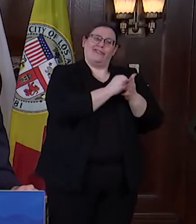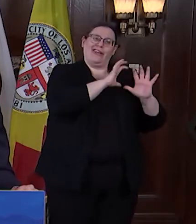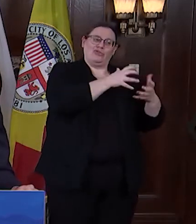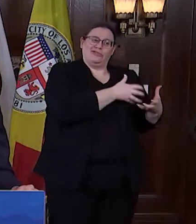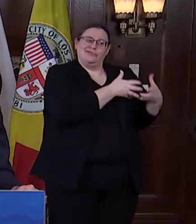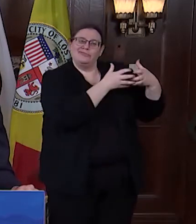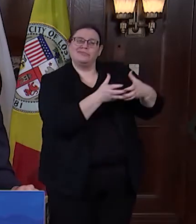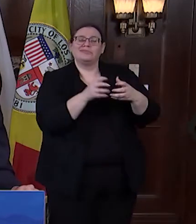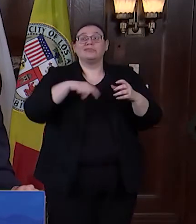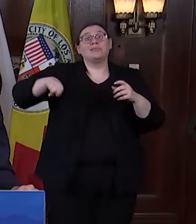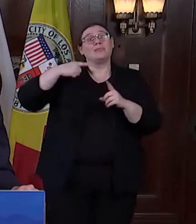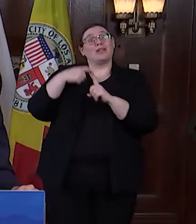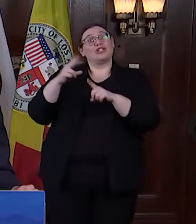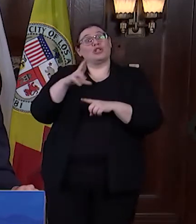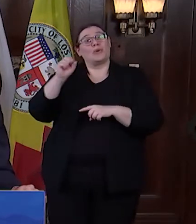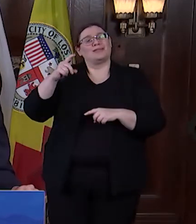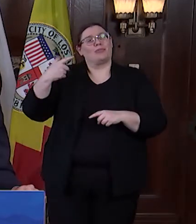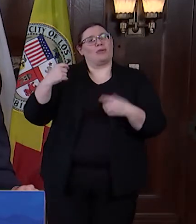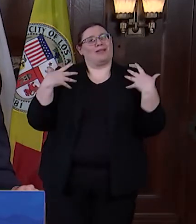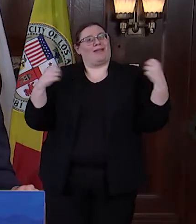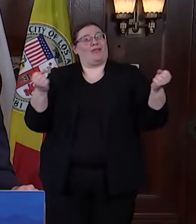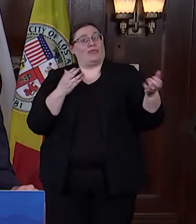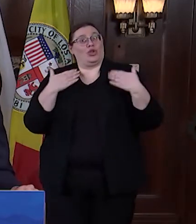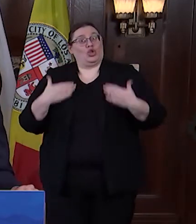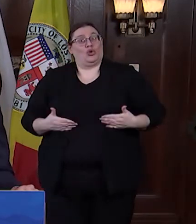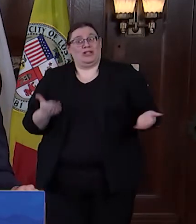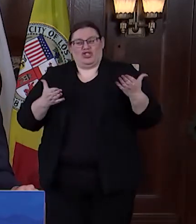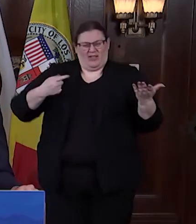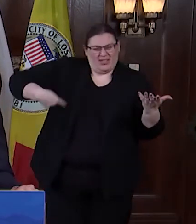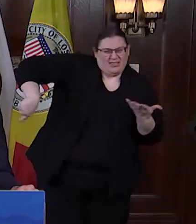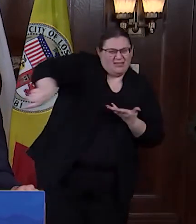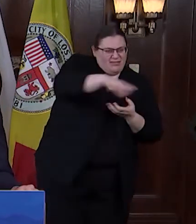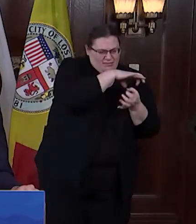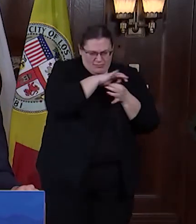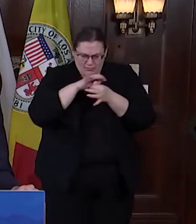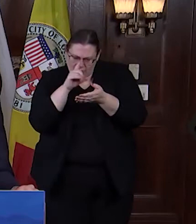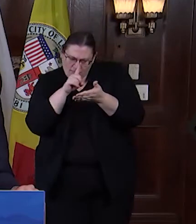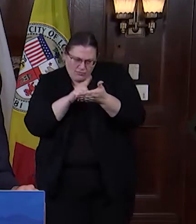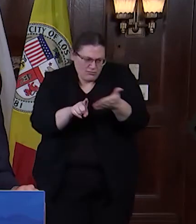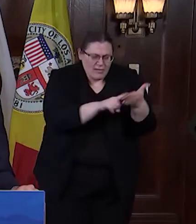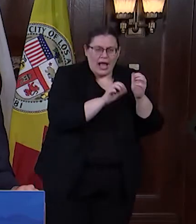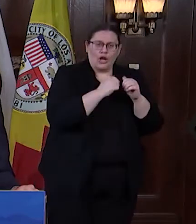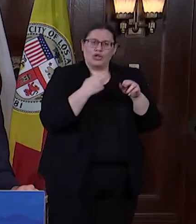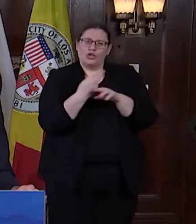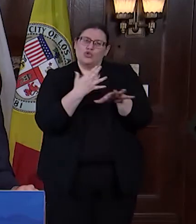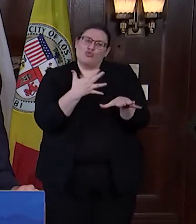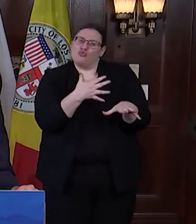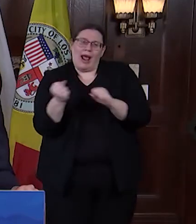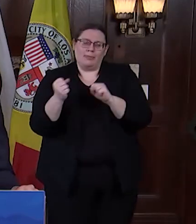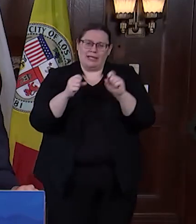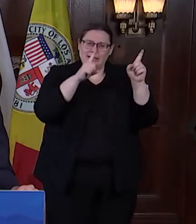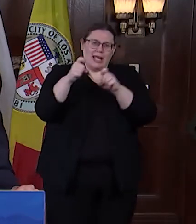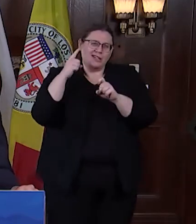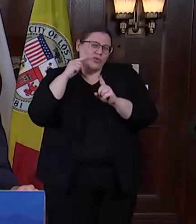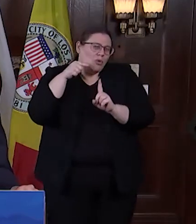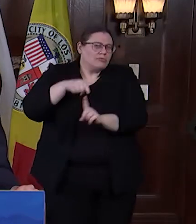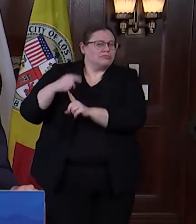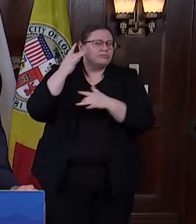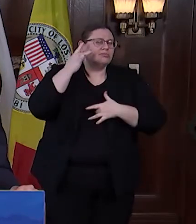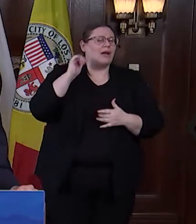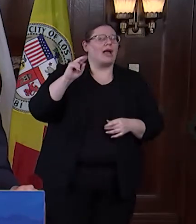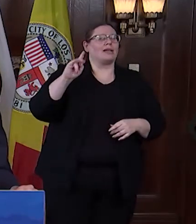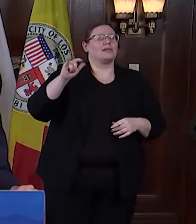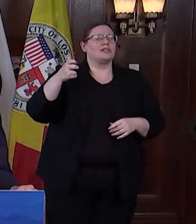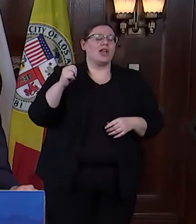including the U.S. Department of Health and Human Services, is examining the use of rapid antigen tests among firefighters